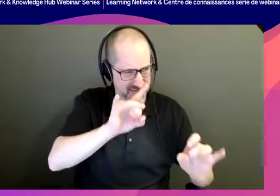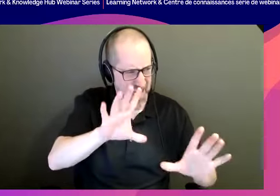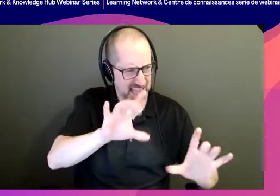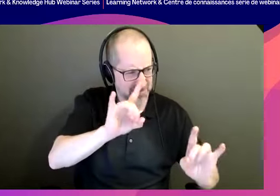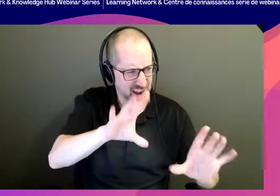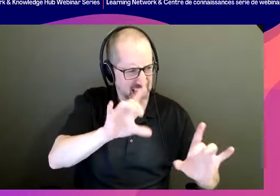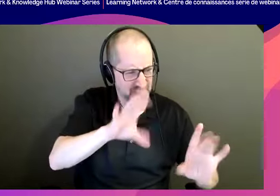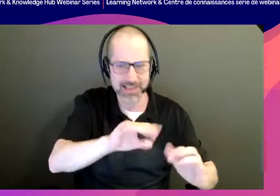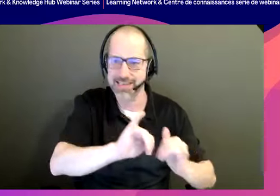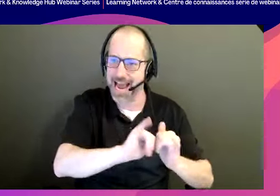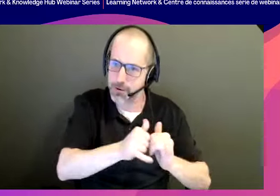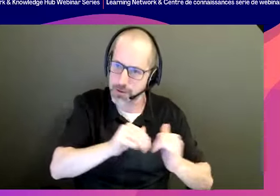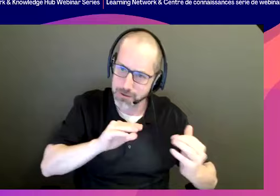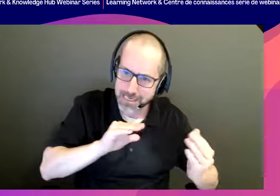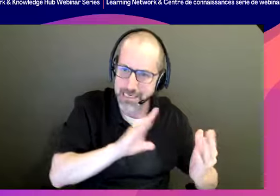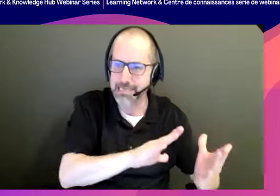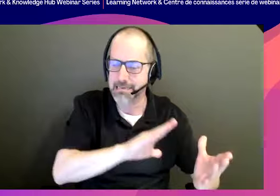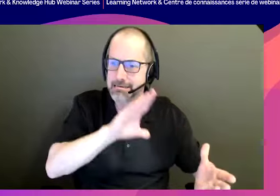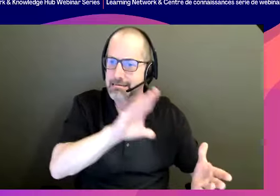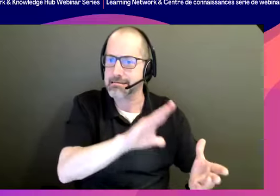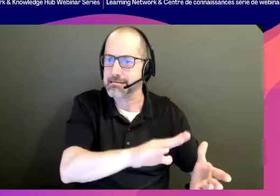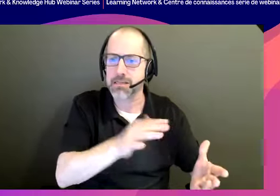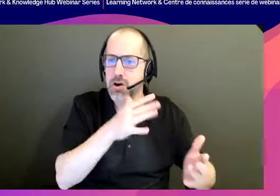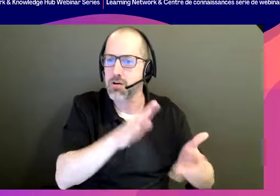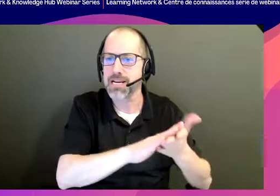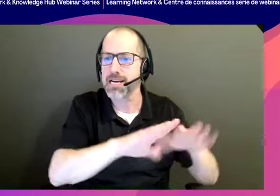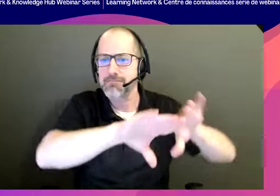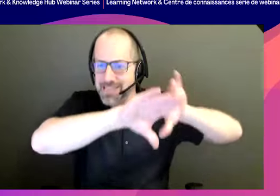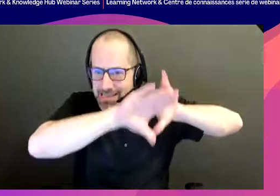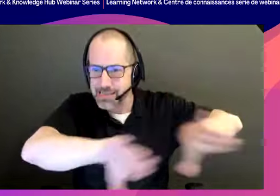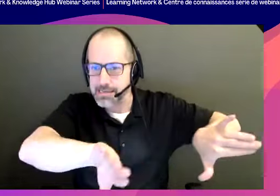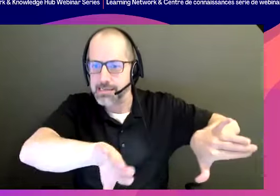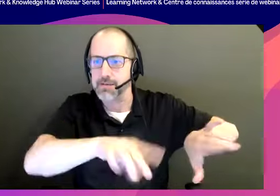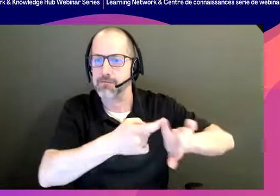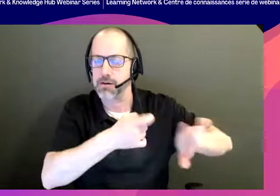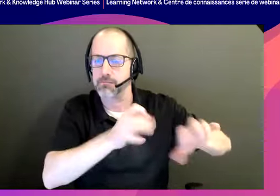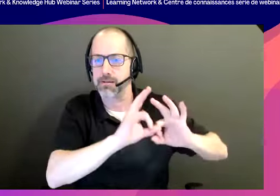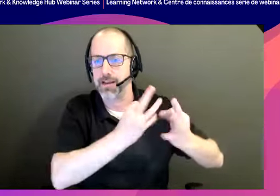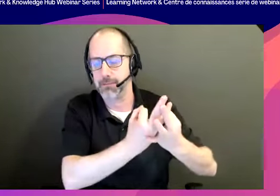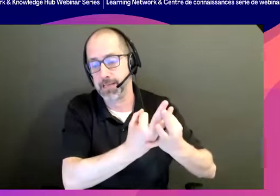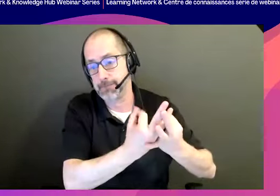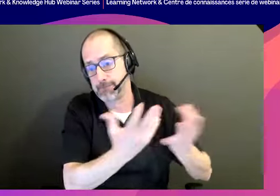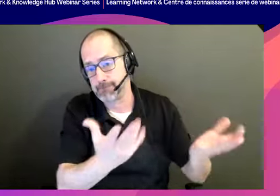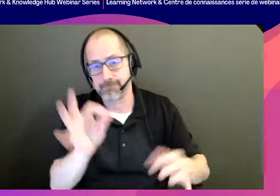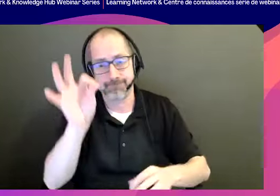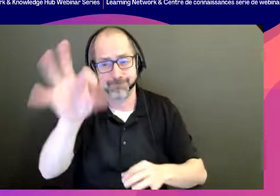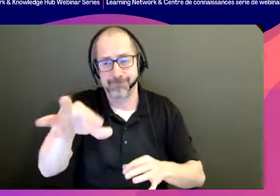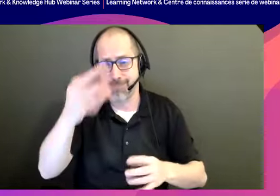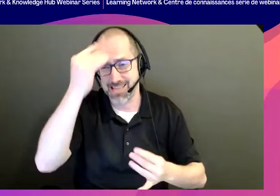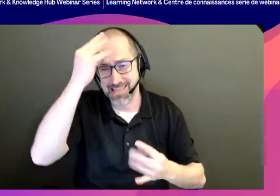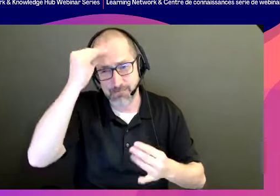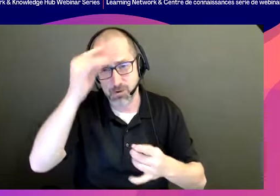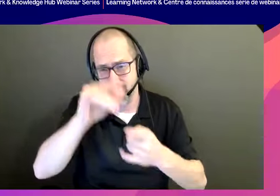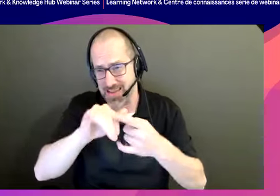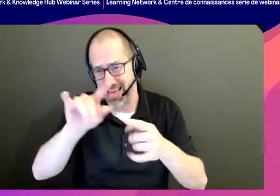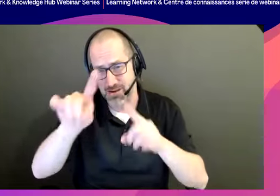further alienate him from the family? I leave you to think about these questions as I pass you over to